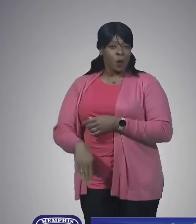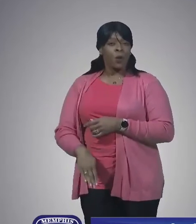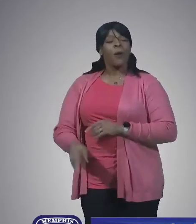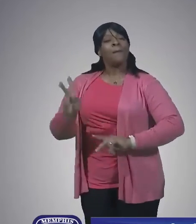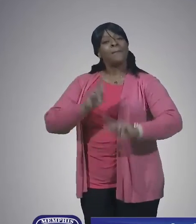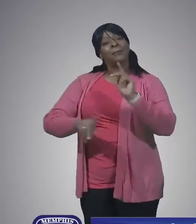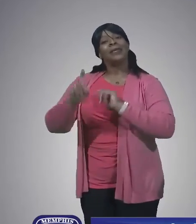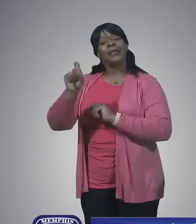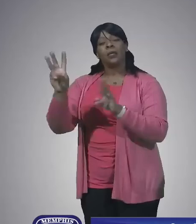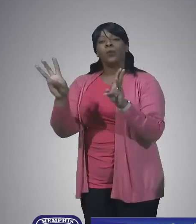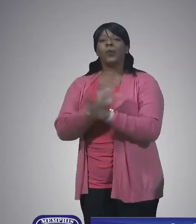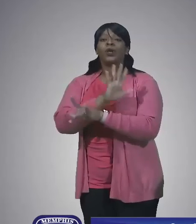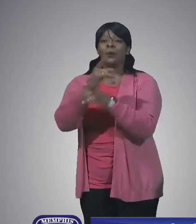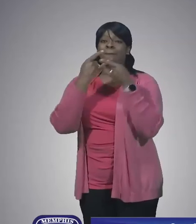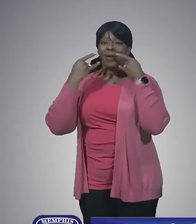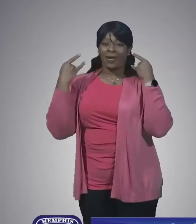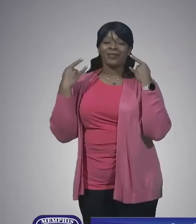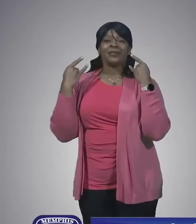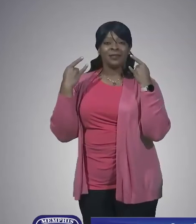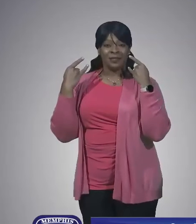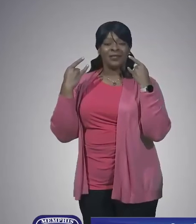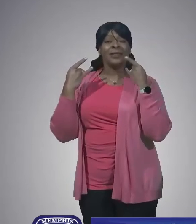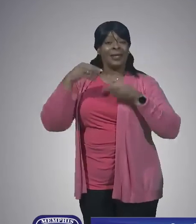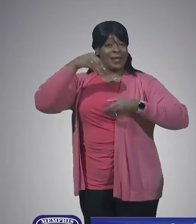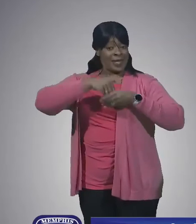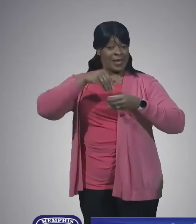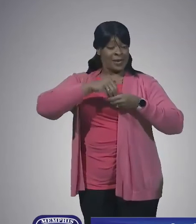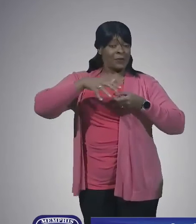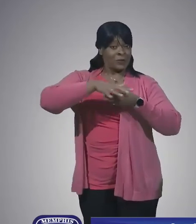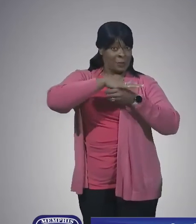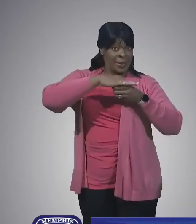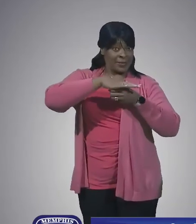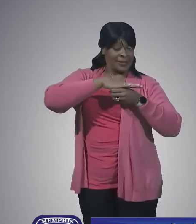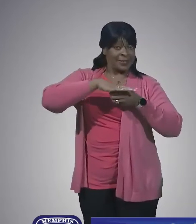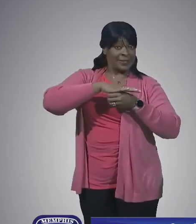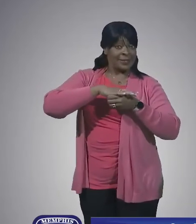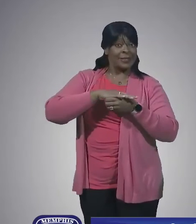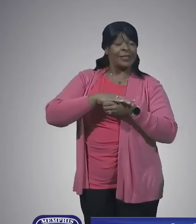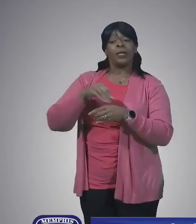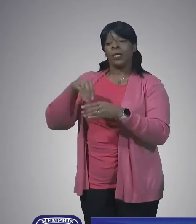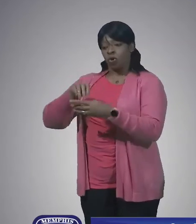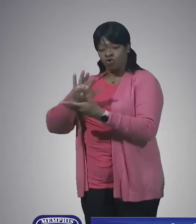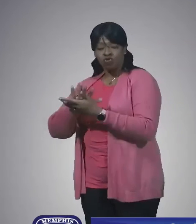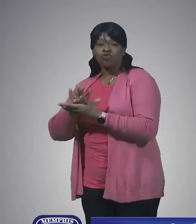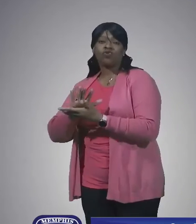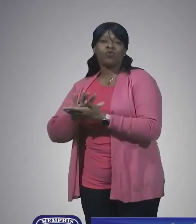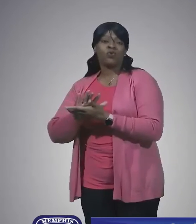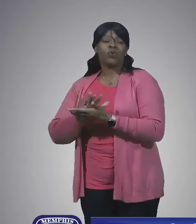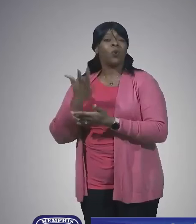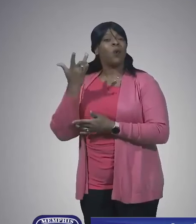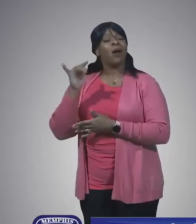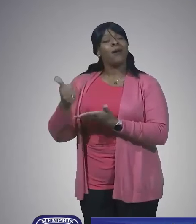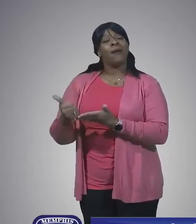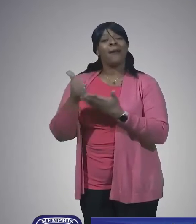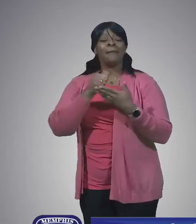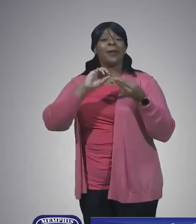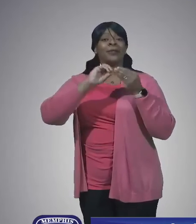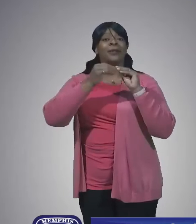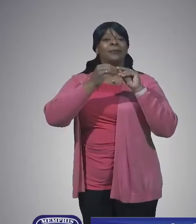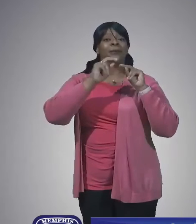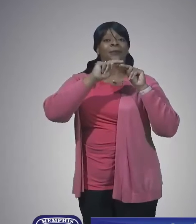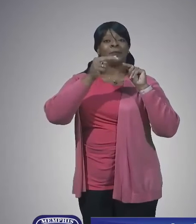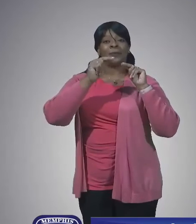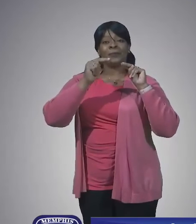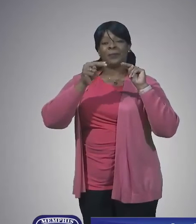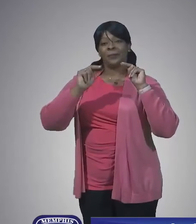folks need to wear masks in indoor public spaces and in schools, because that's going to help drive that transmission